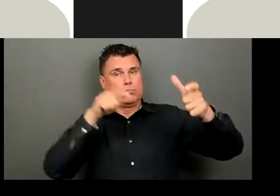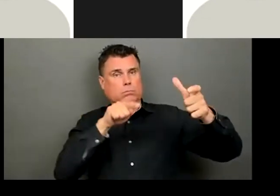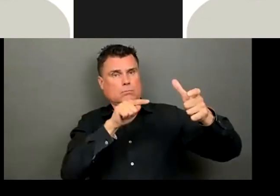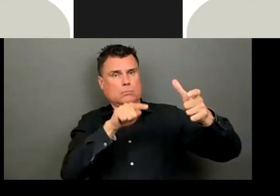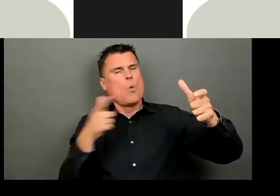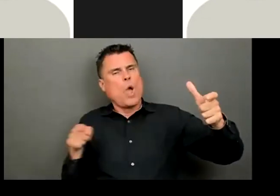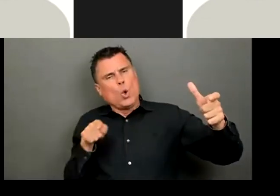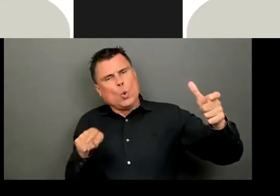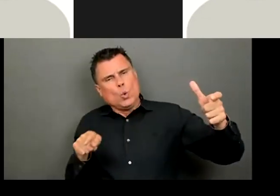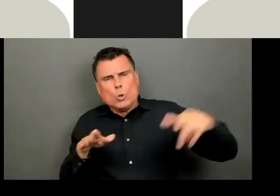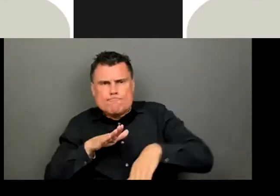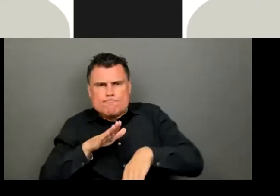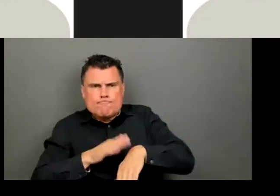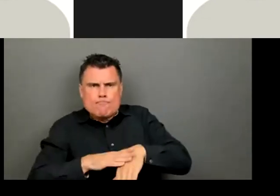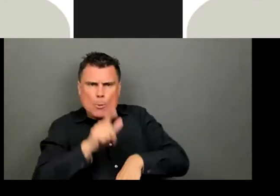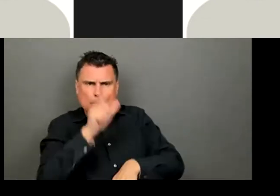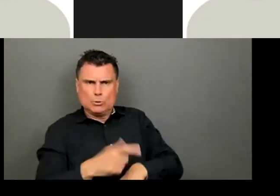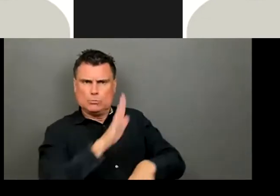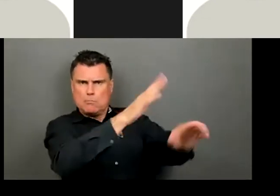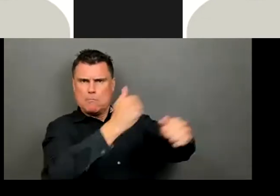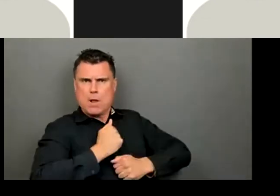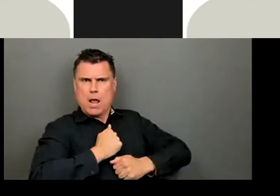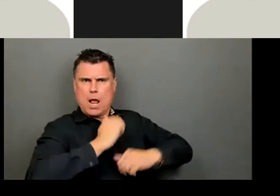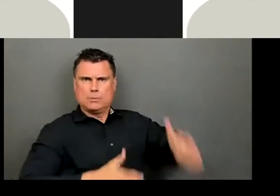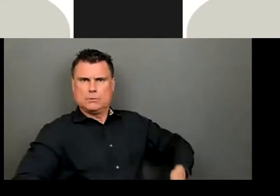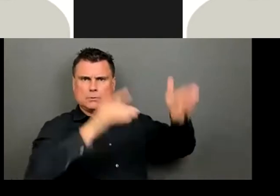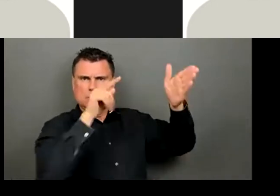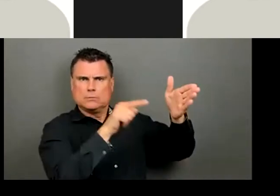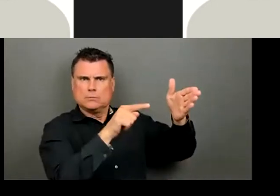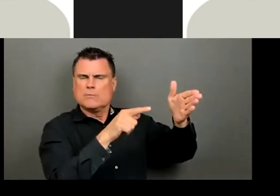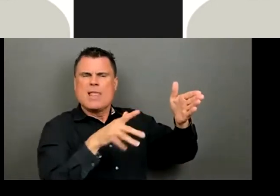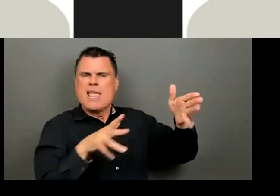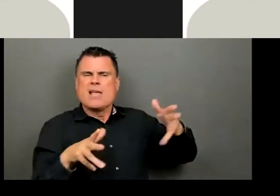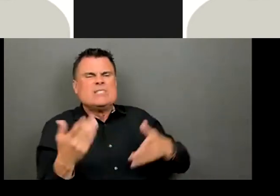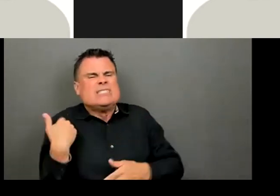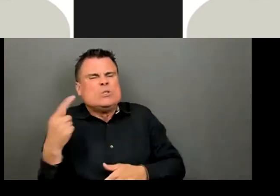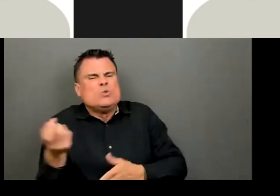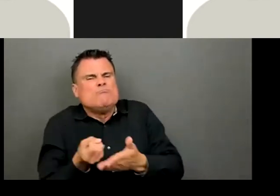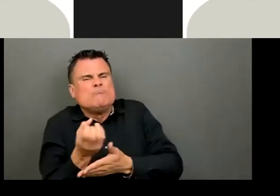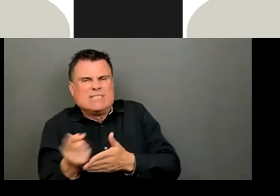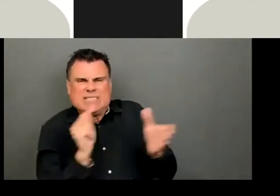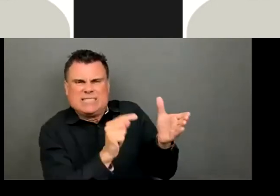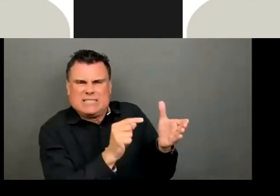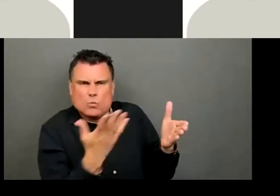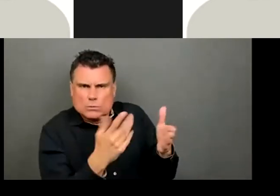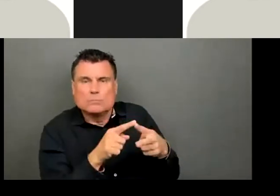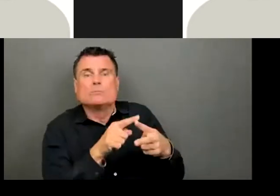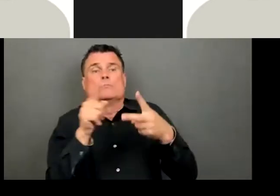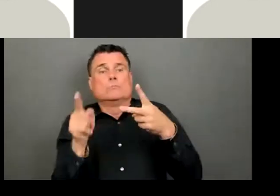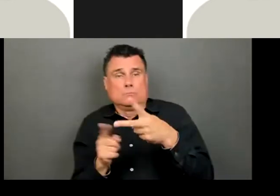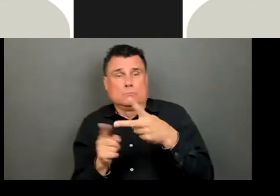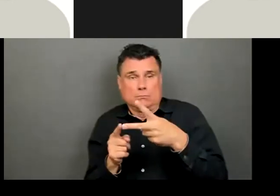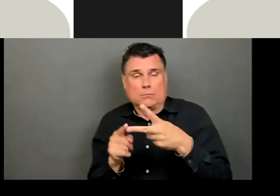you described? And the second question to Charu, is there a scenario where